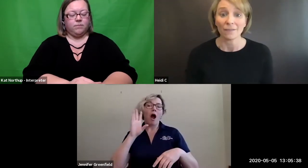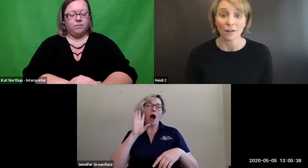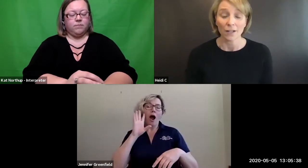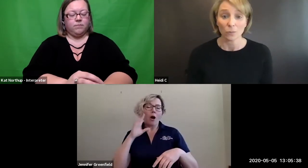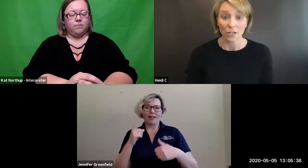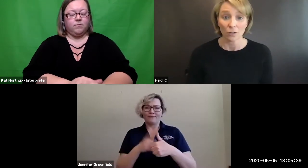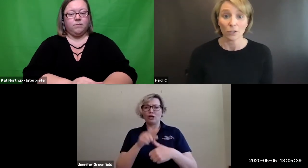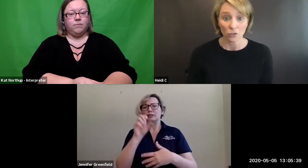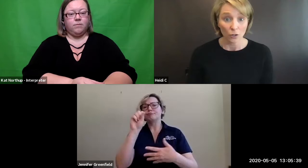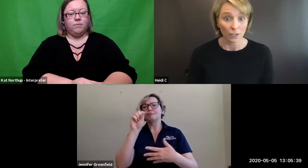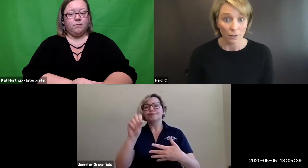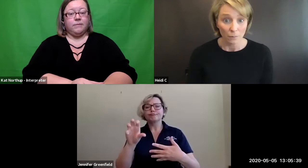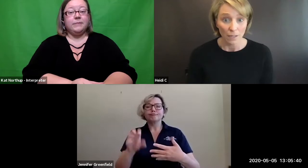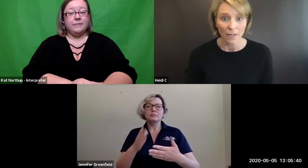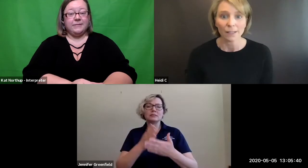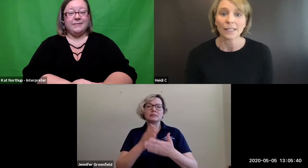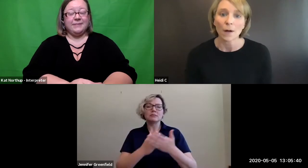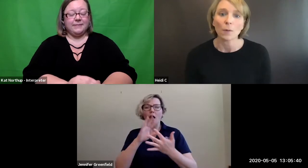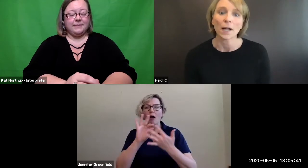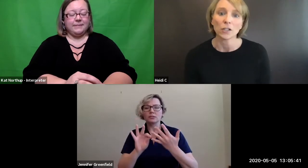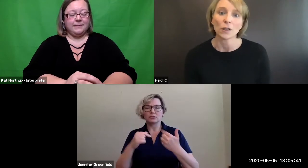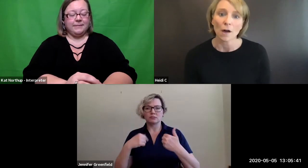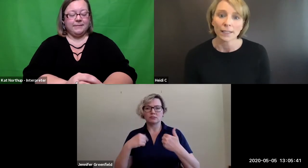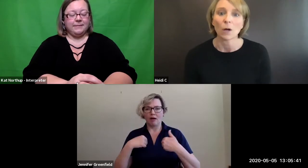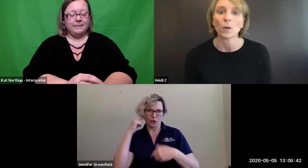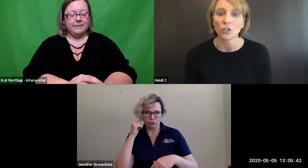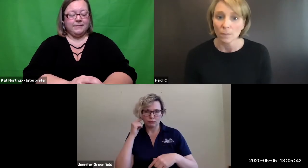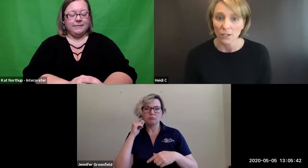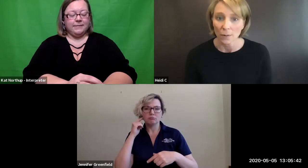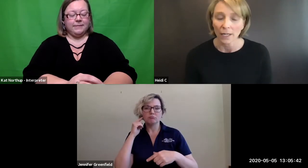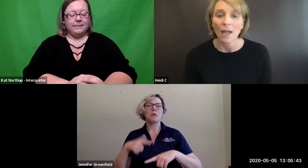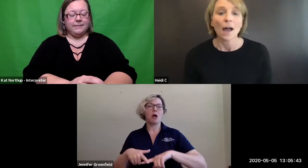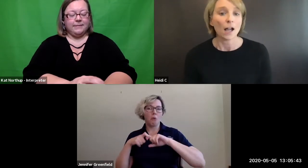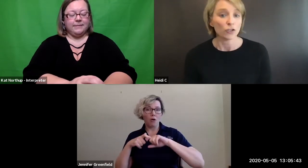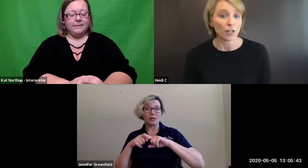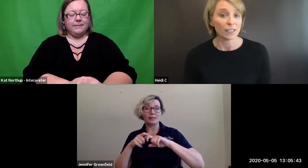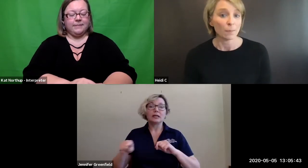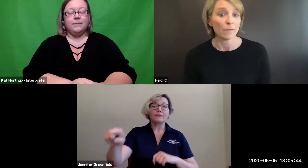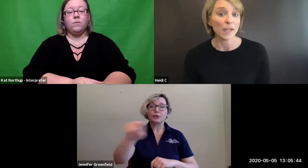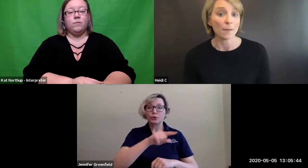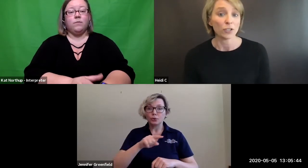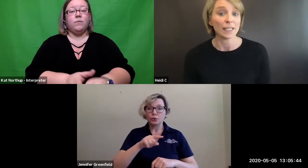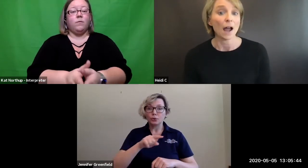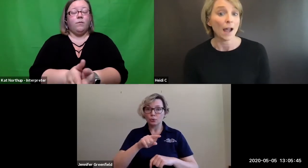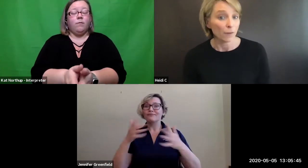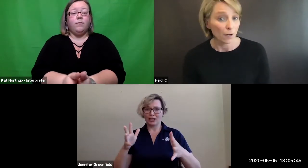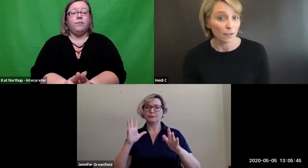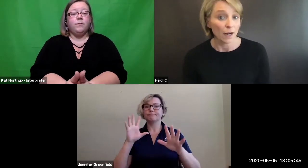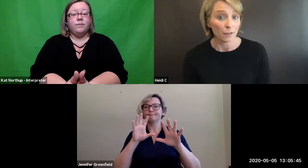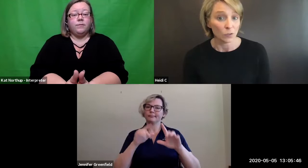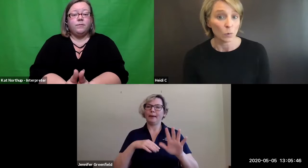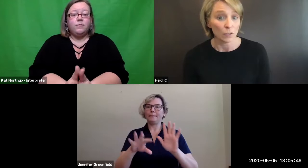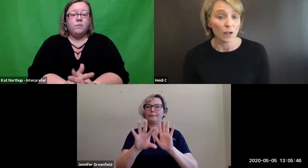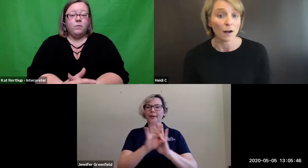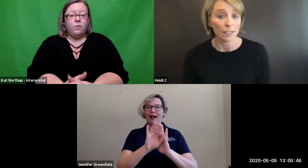be having graduation, which is earlier than we will. So I want your thoughts about what you'll be doing. I'll share some of the options that I've heard that